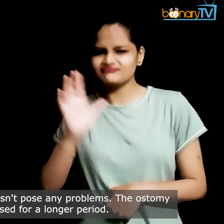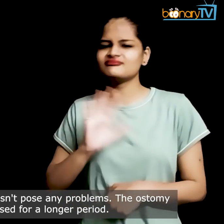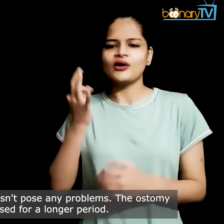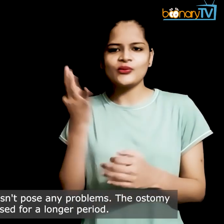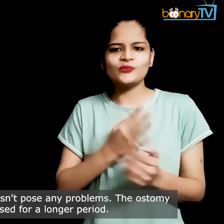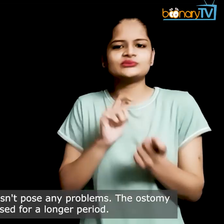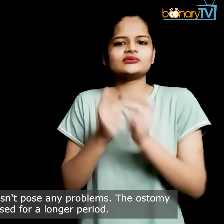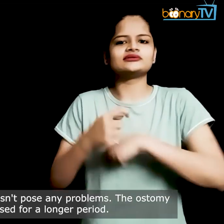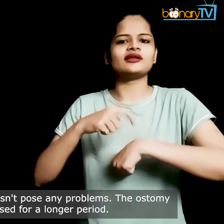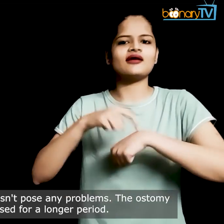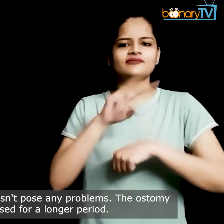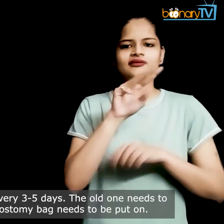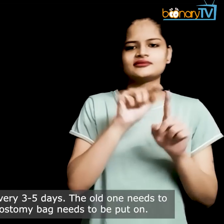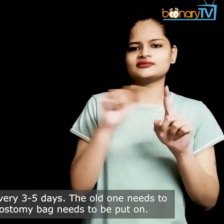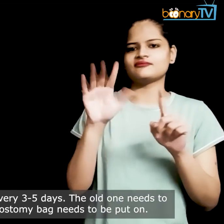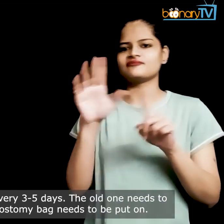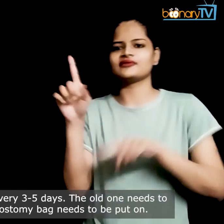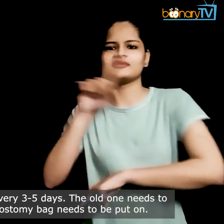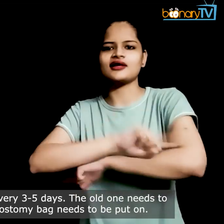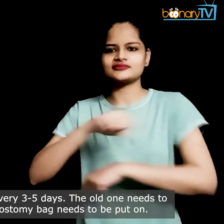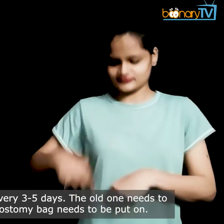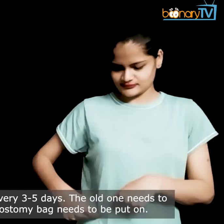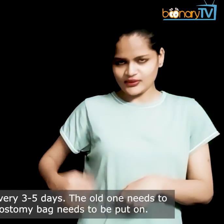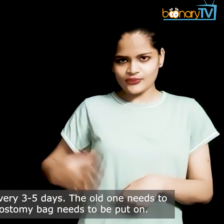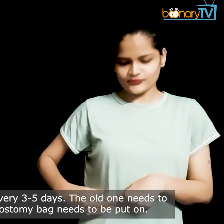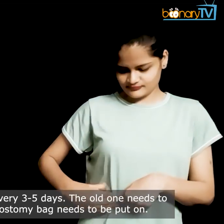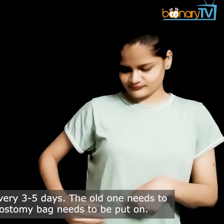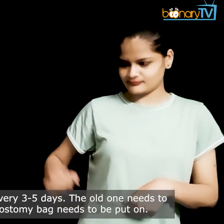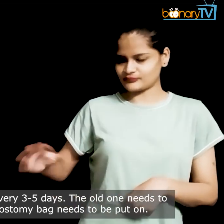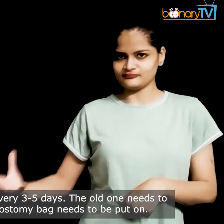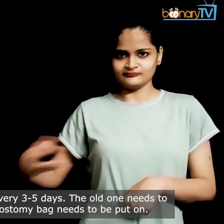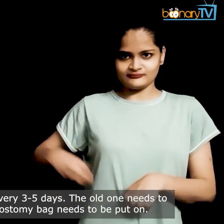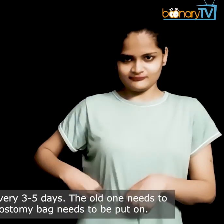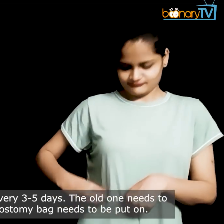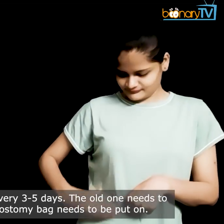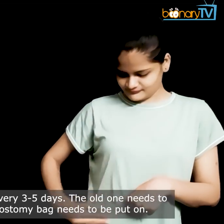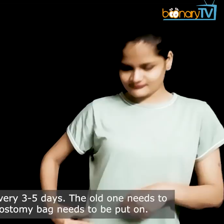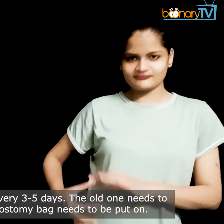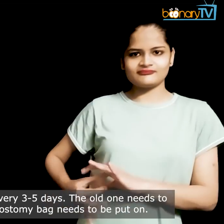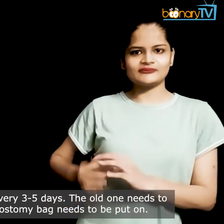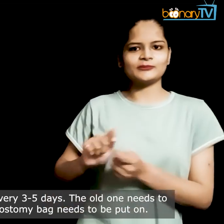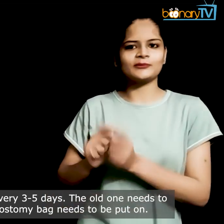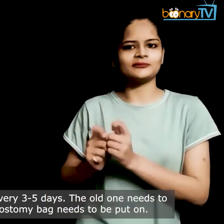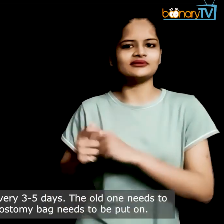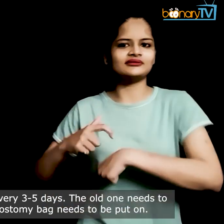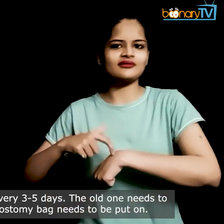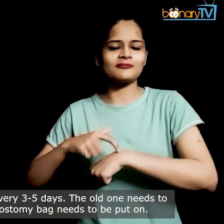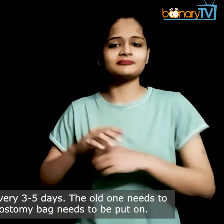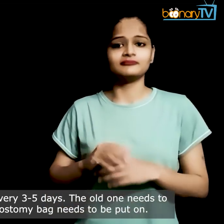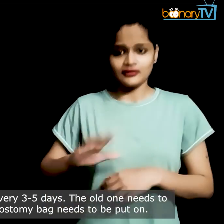be used for a longer period it needs to be changed in every three to five days the old one needs to be discarded and a new ostomy bag